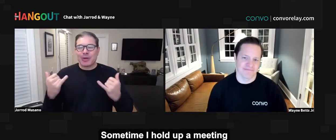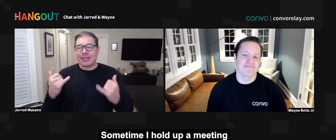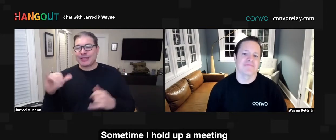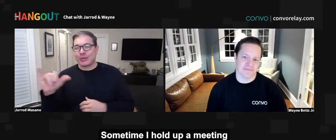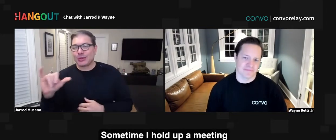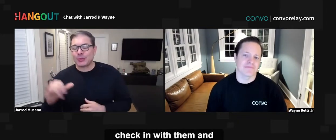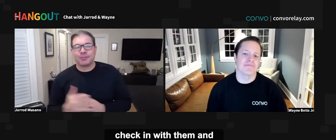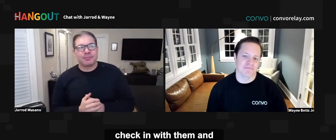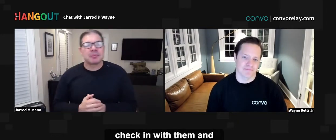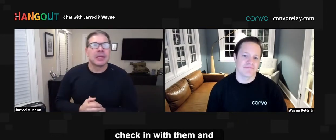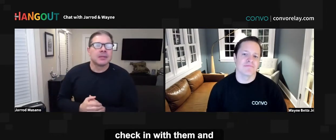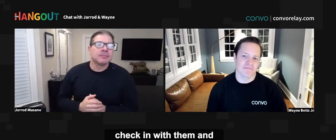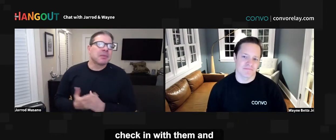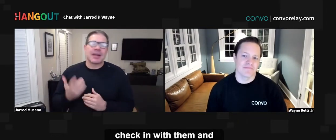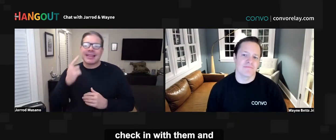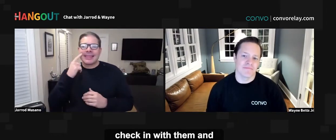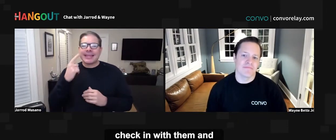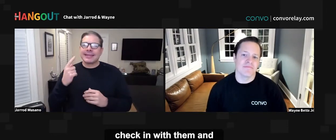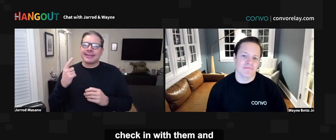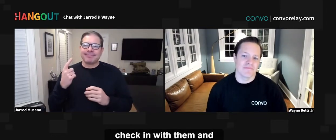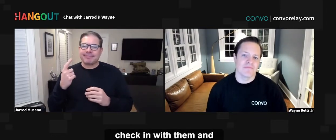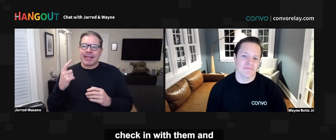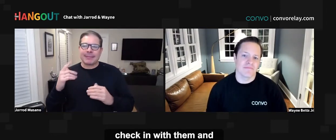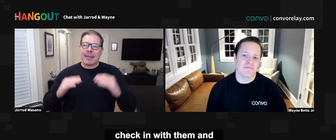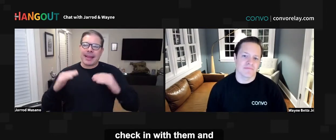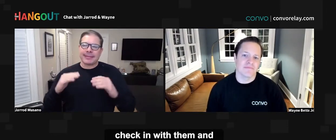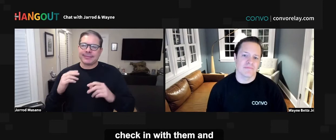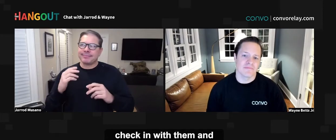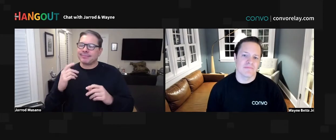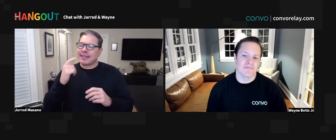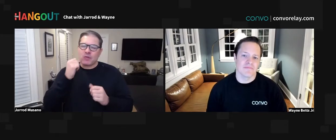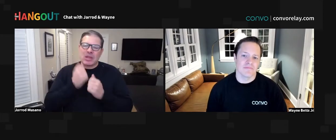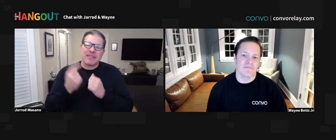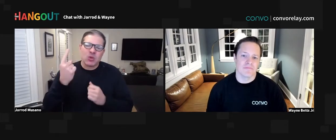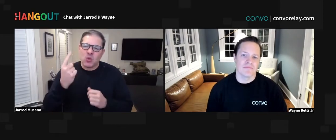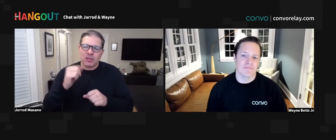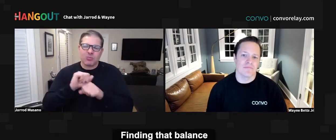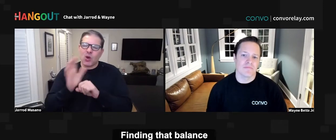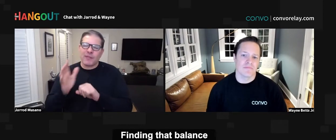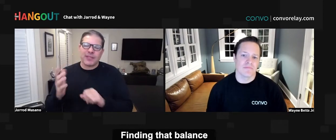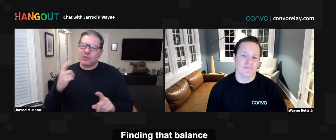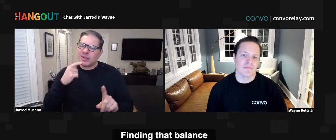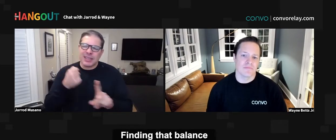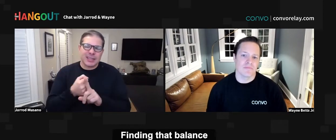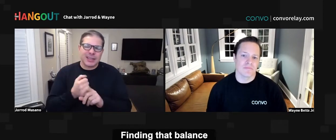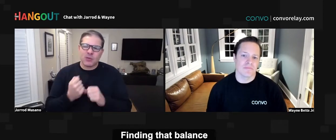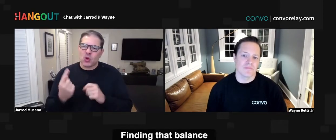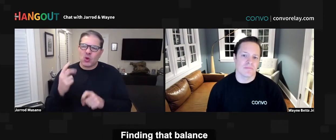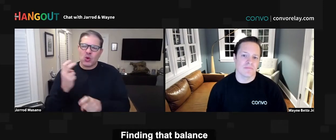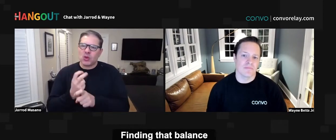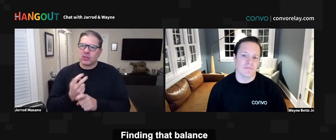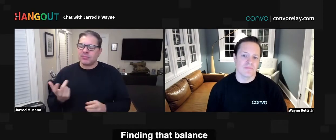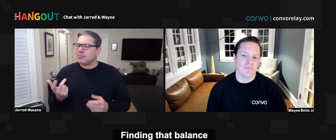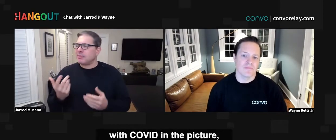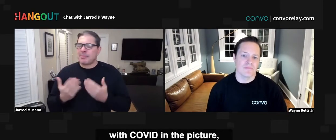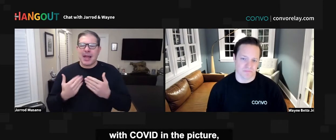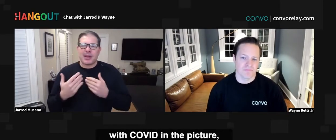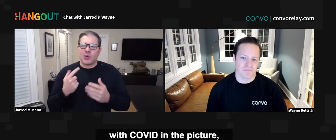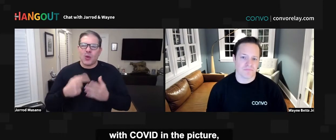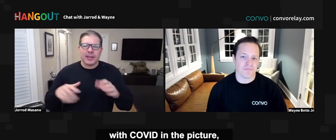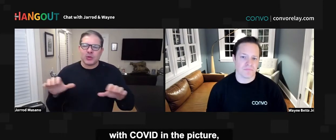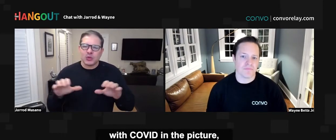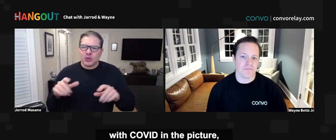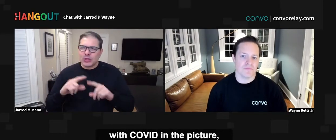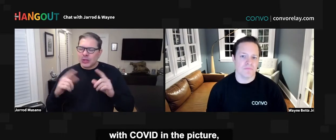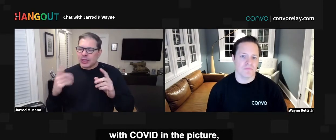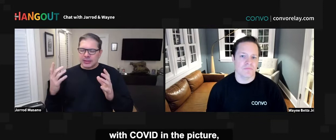them, hug them, check in with them. And it's important to be present. Yeah. Finding that balance, especially for everyone with